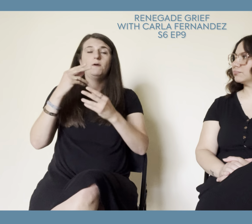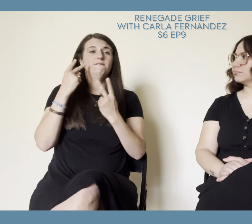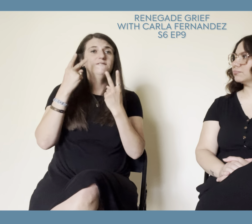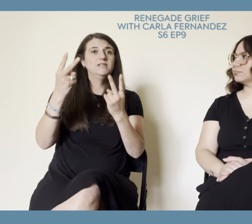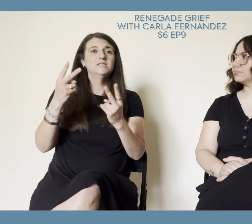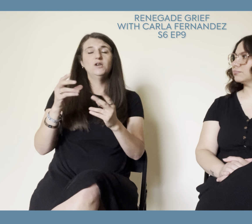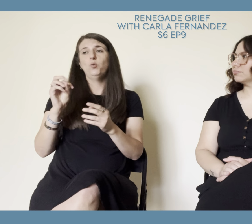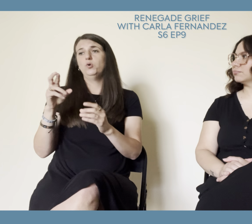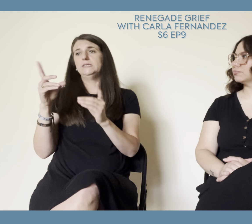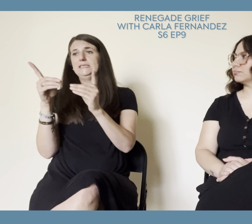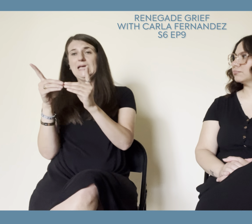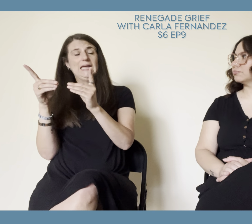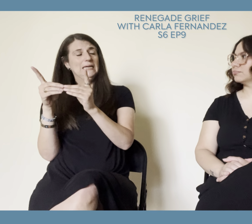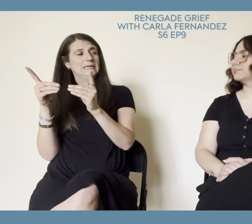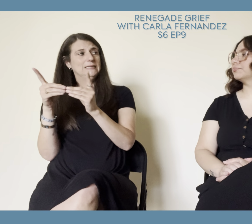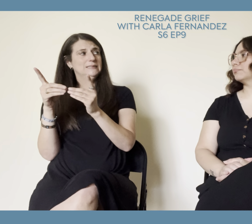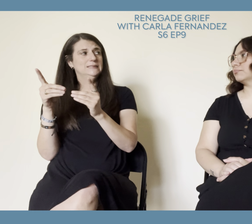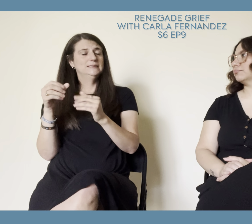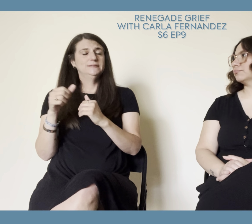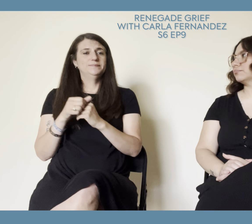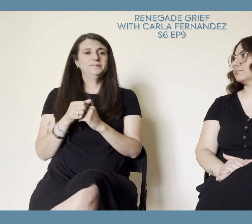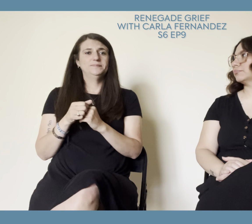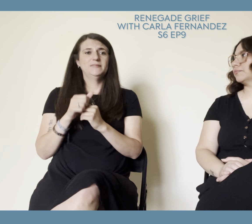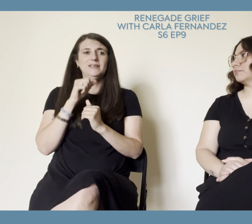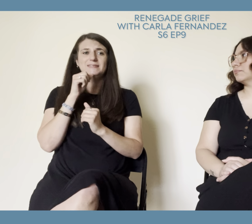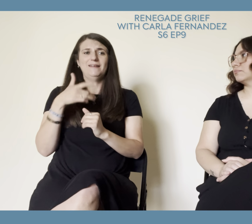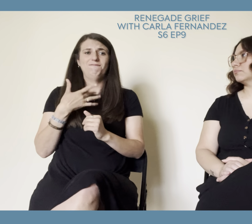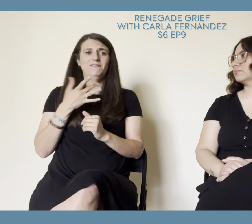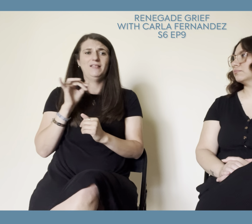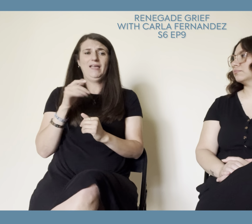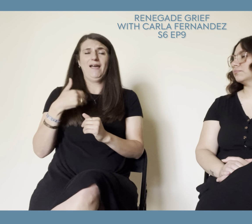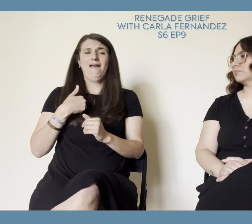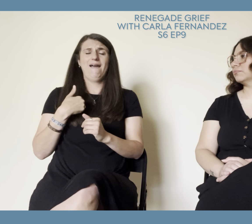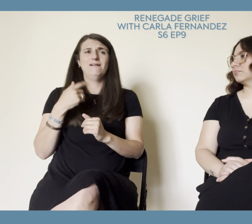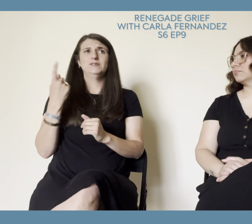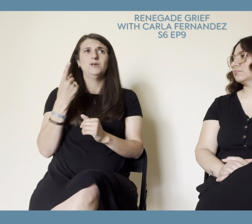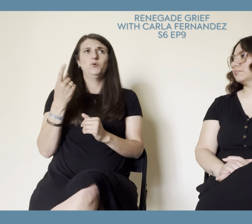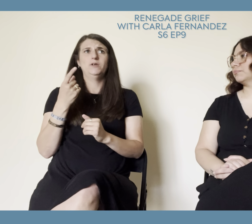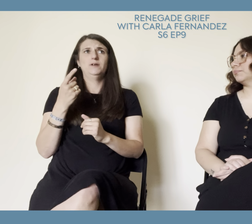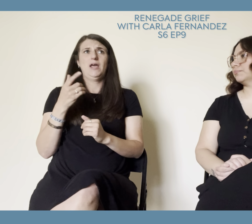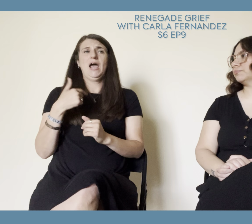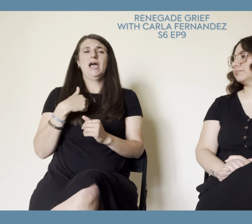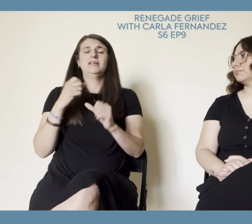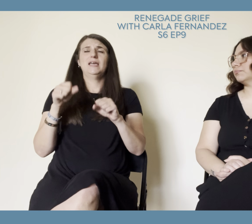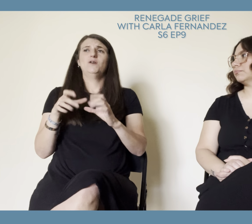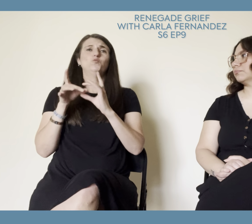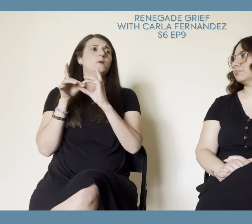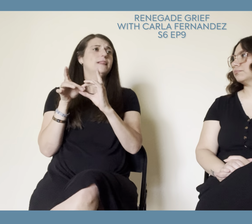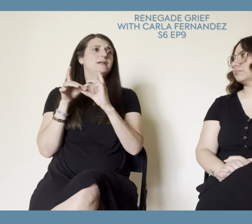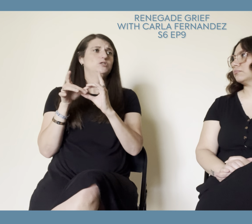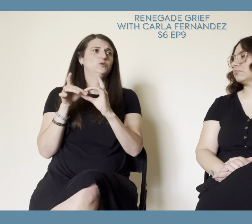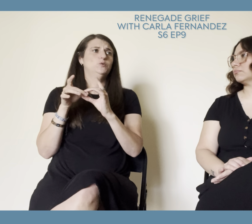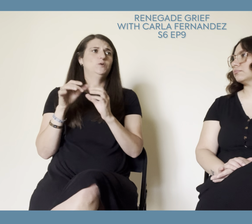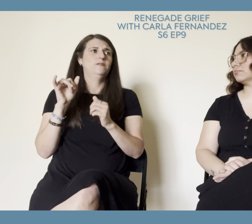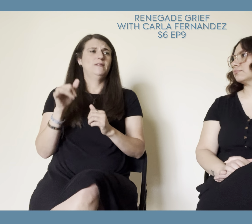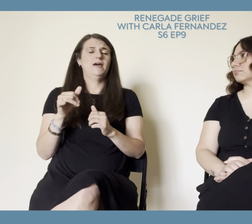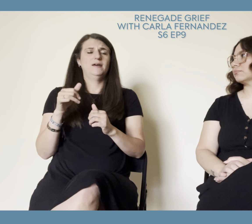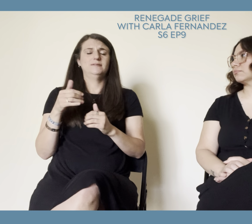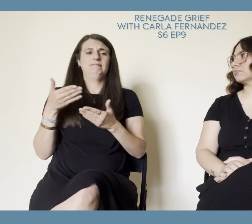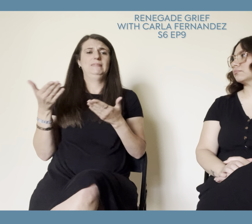on, but I just didn't feel like I had someone who I could really relate to around that kind of the consistency of its presence. And